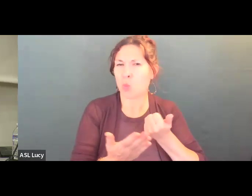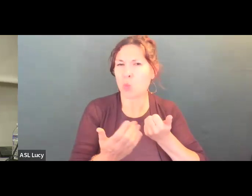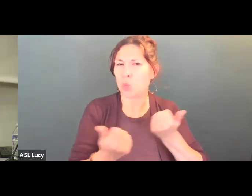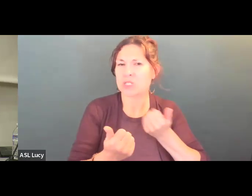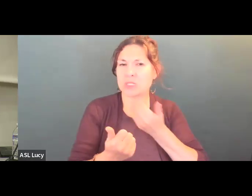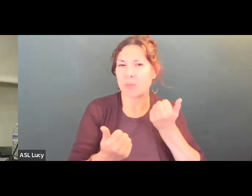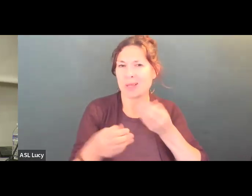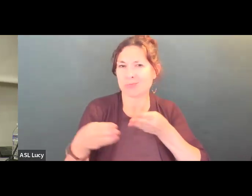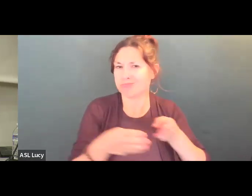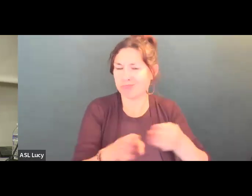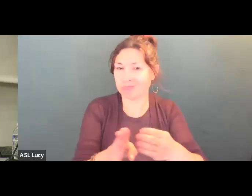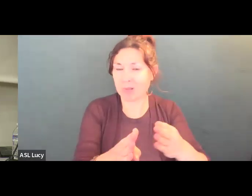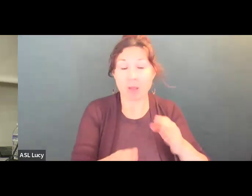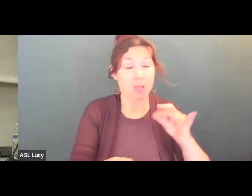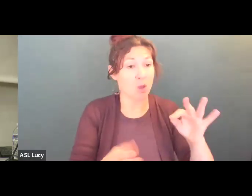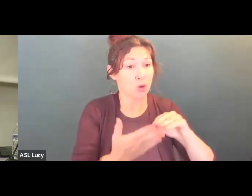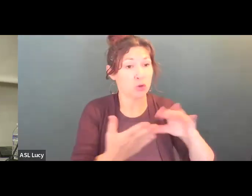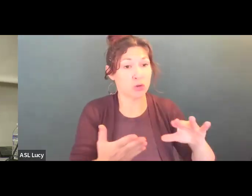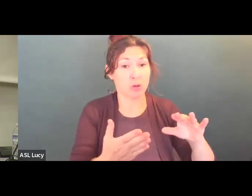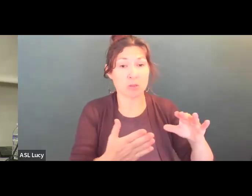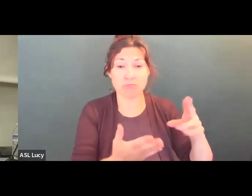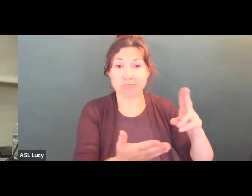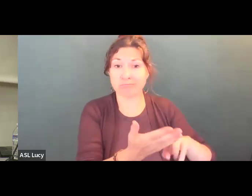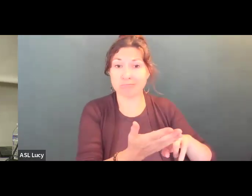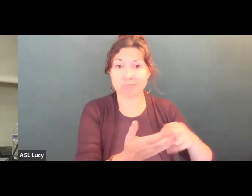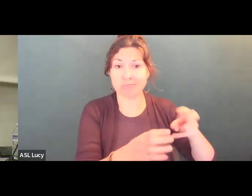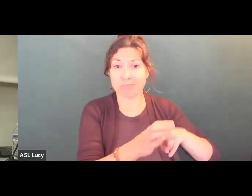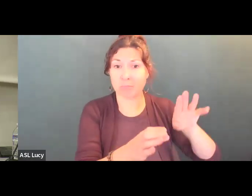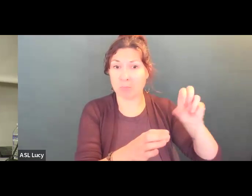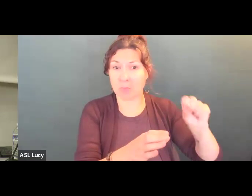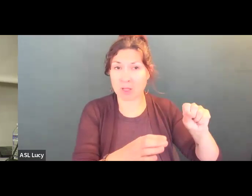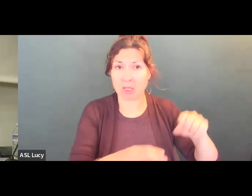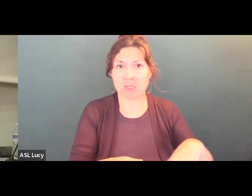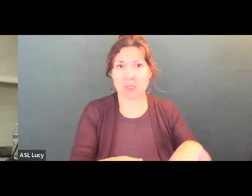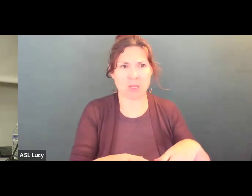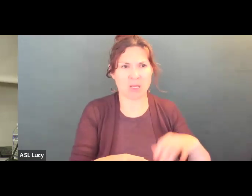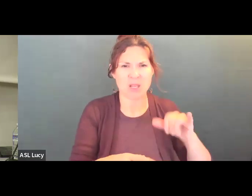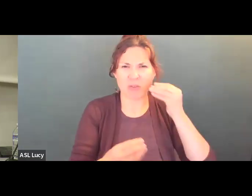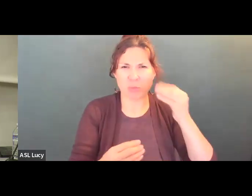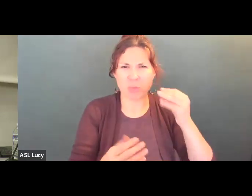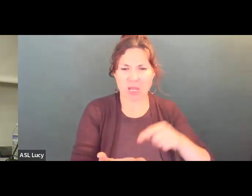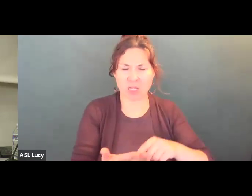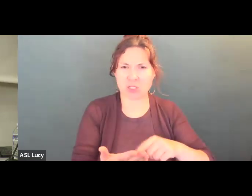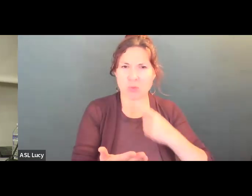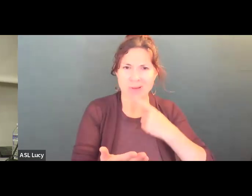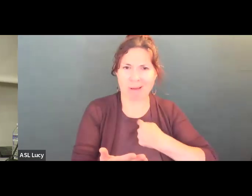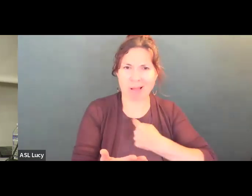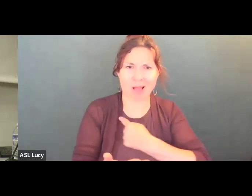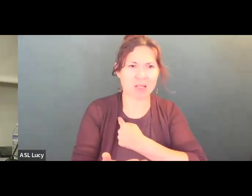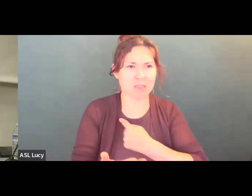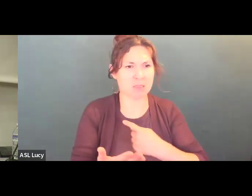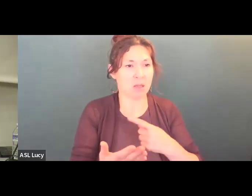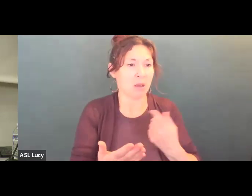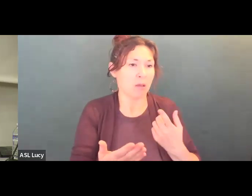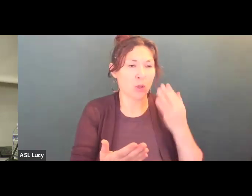buses, does this then inform information we have around long-term no-shows? Like, how do we use that data? Great